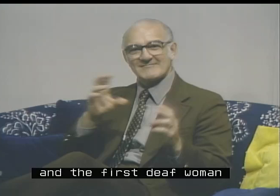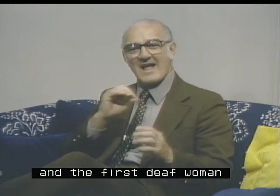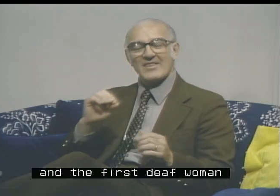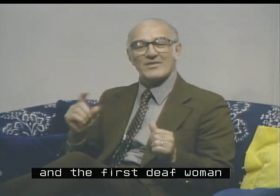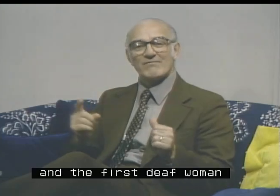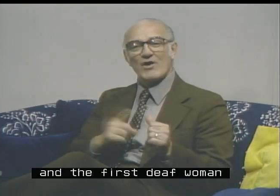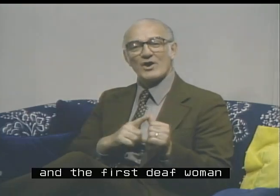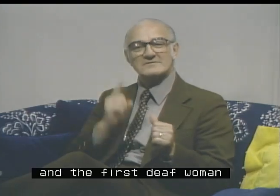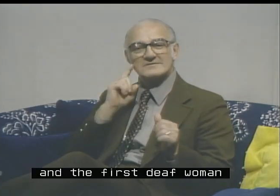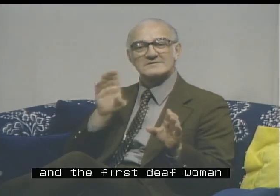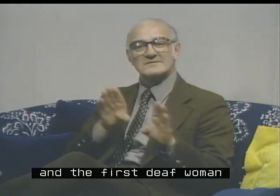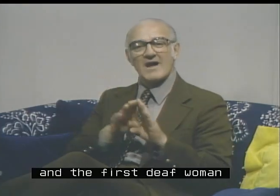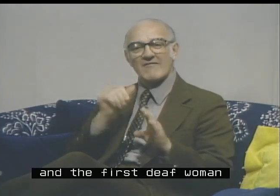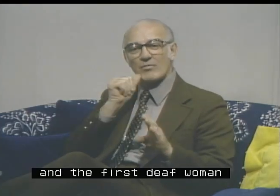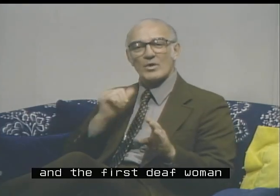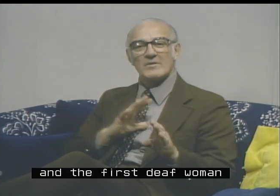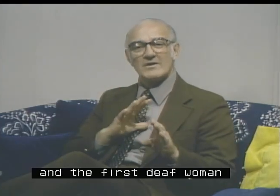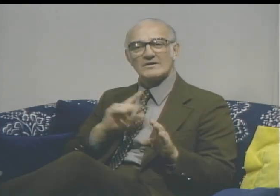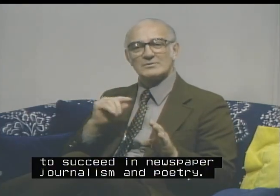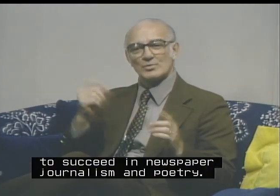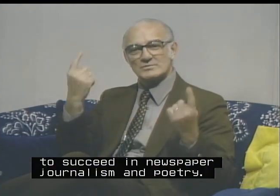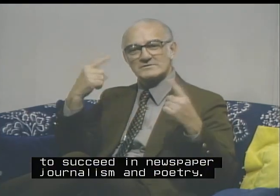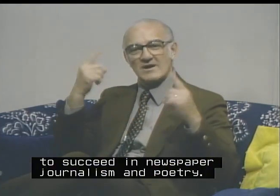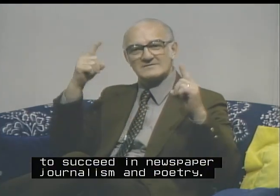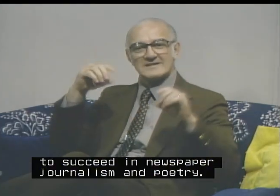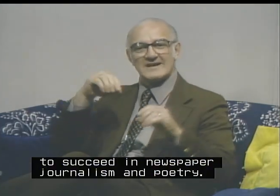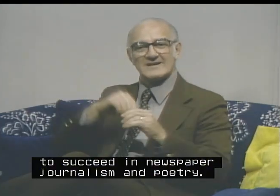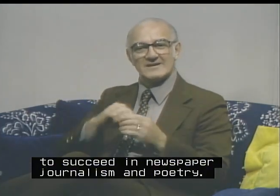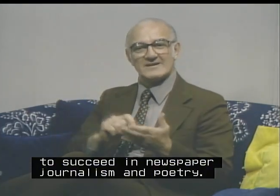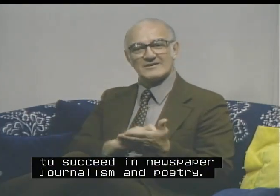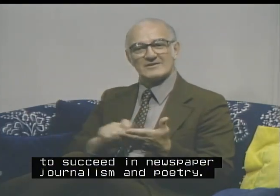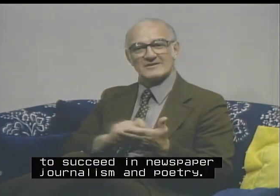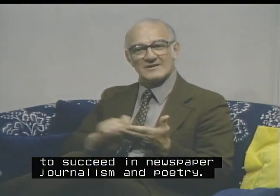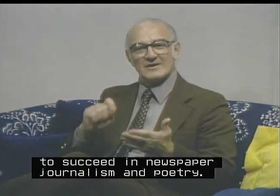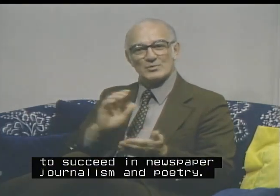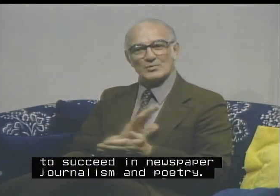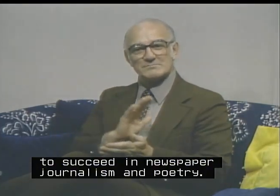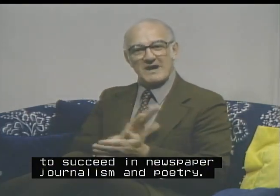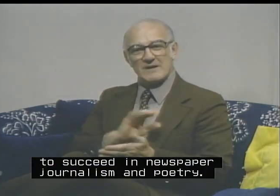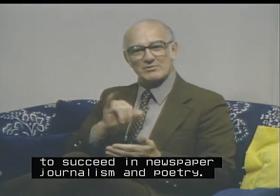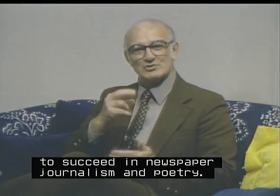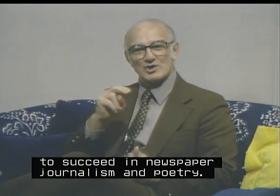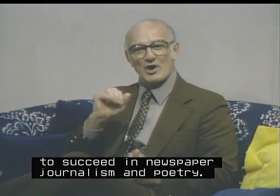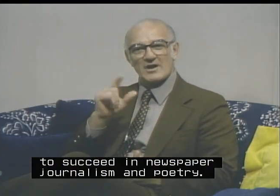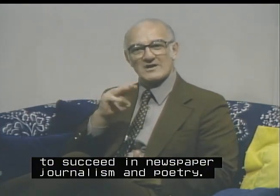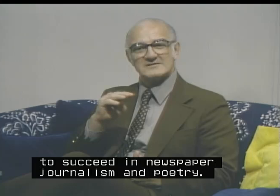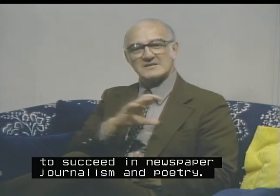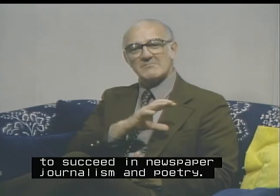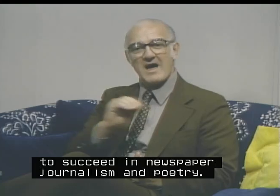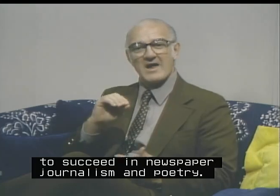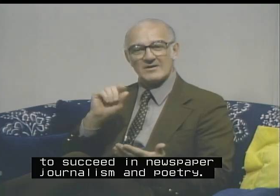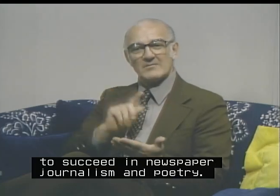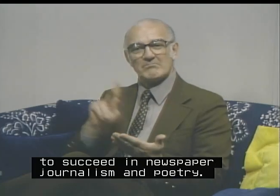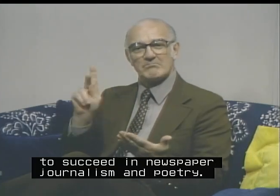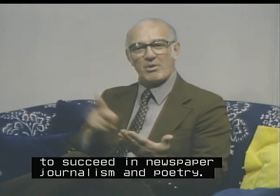and the first deaf woman to succeed in newspaper journalism and